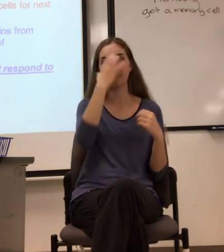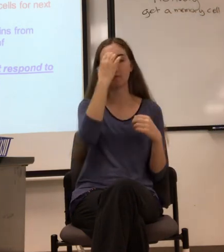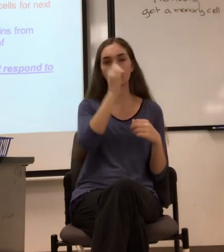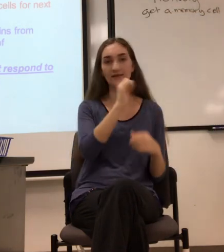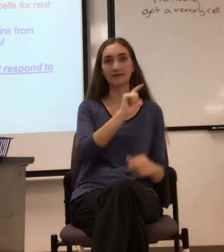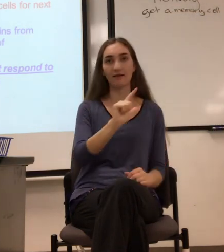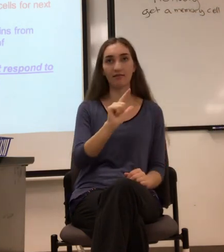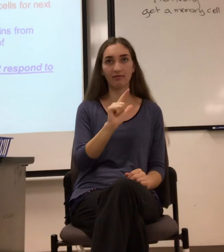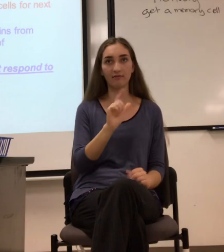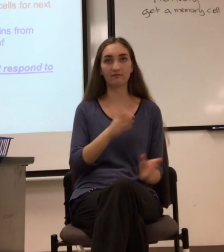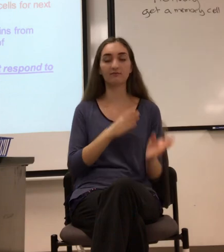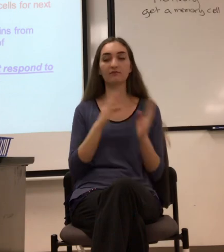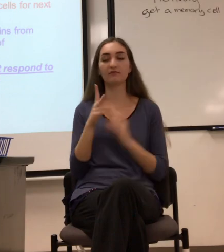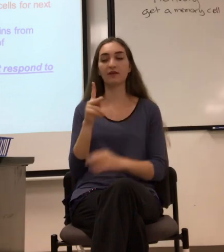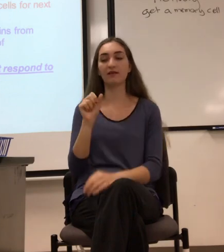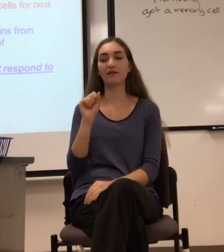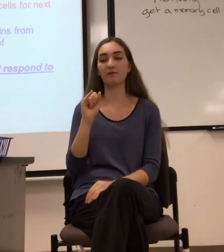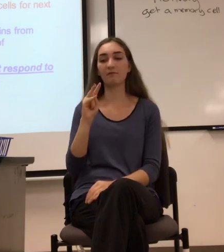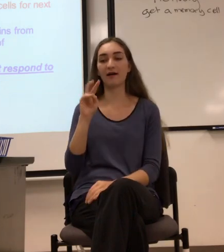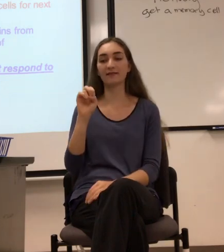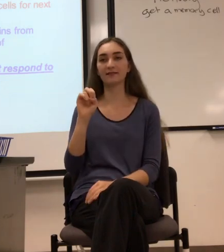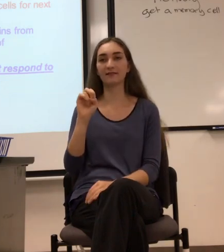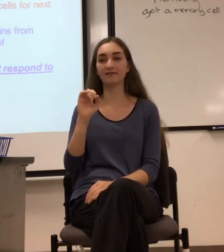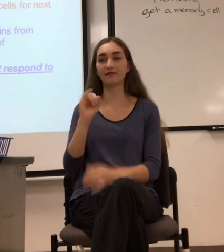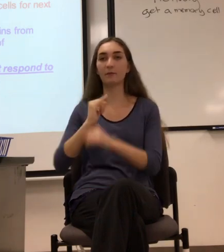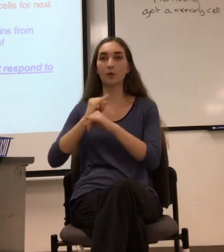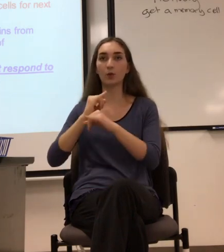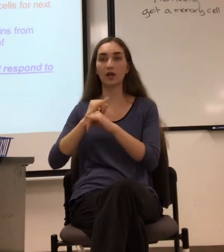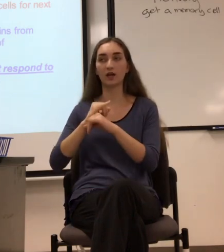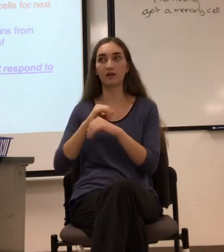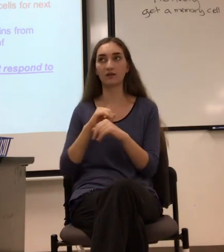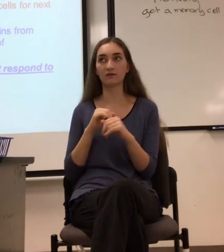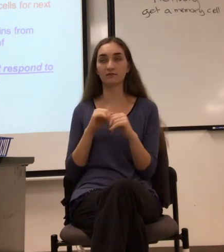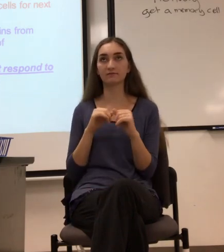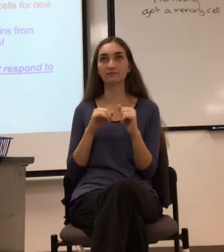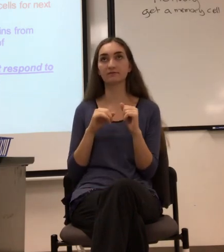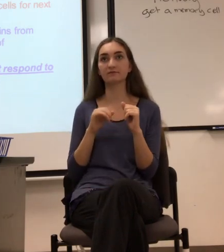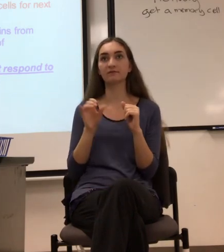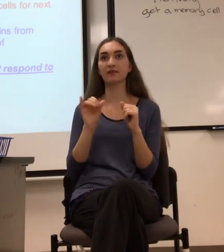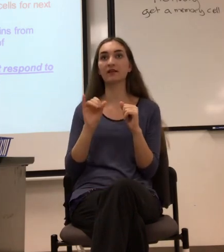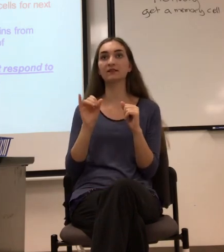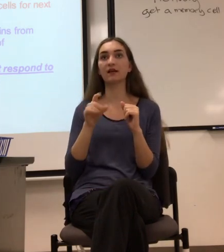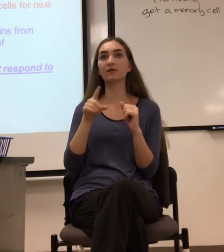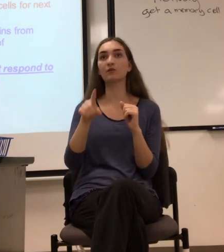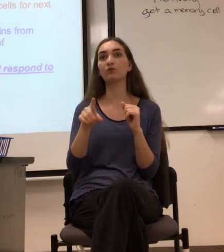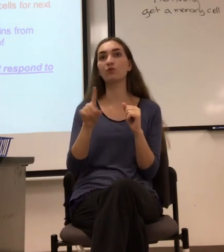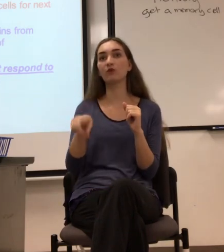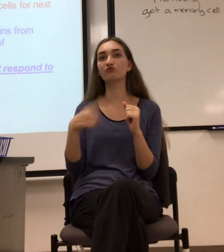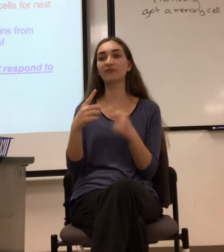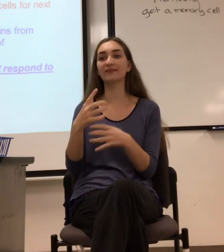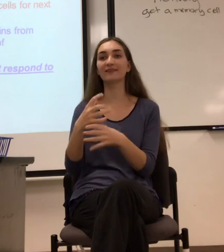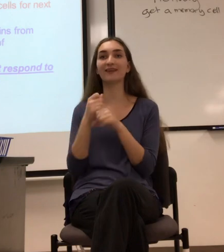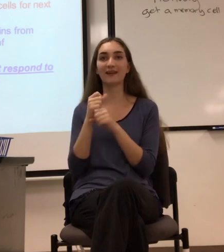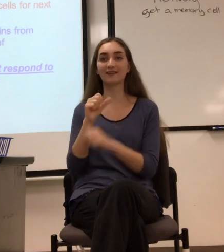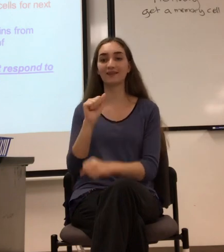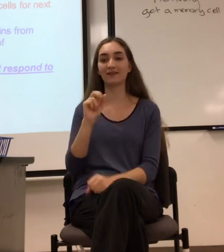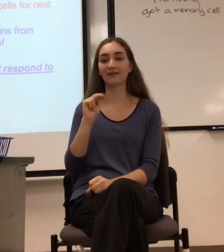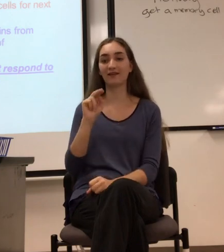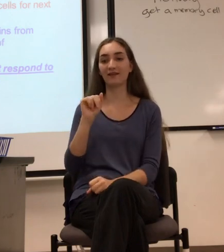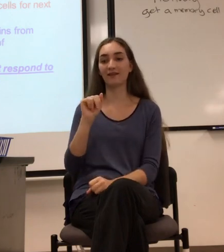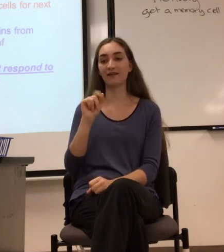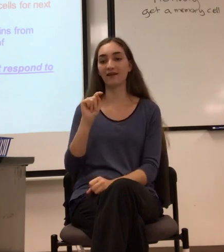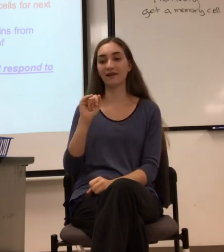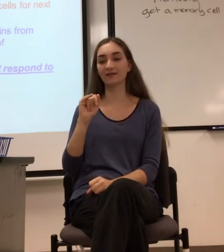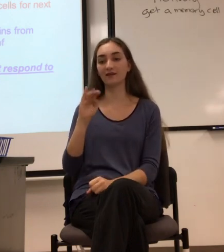Passive immunity is some way, shape, or form, you're just getting antibodies, okay? Get the